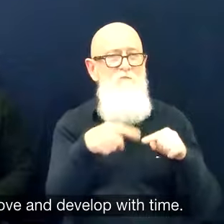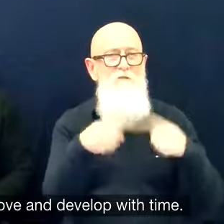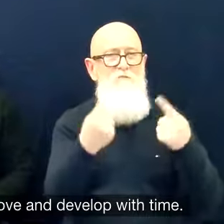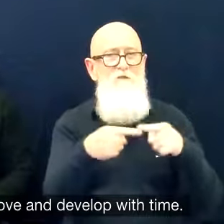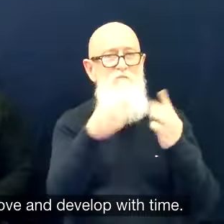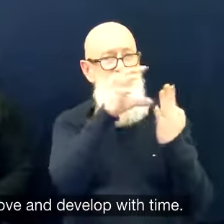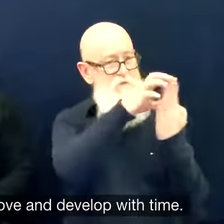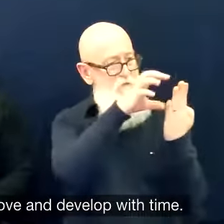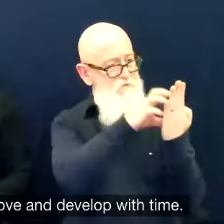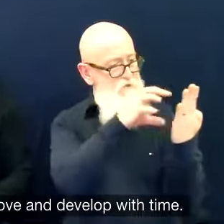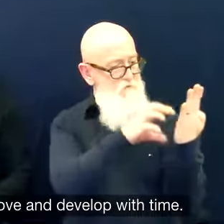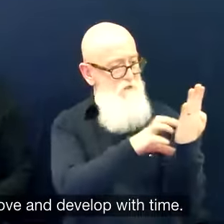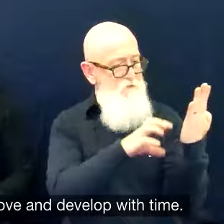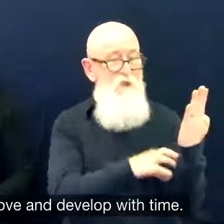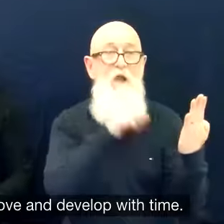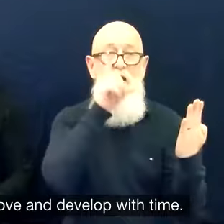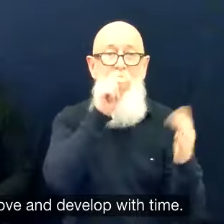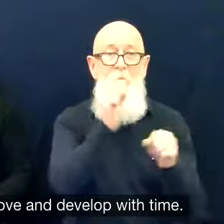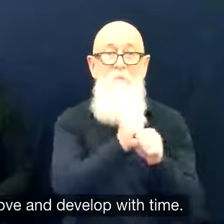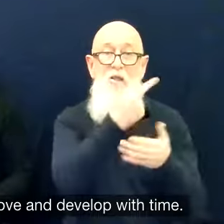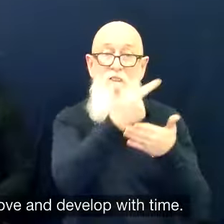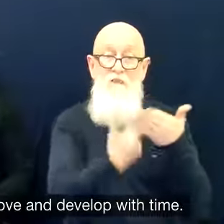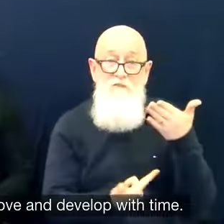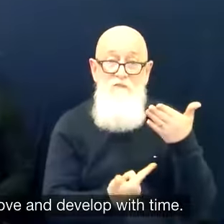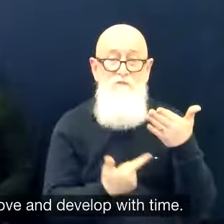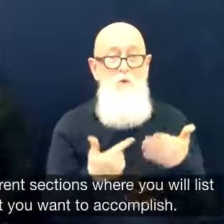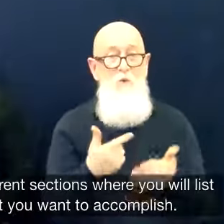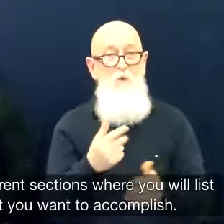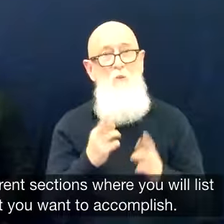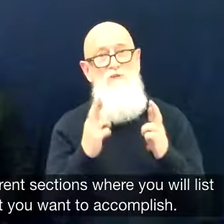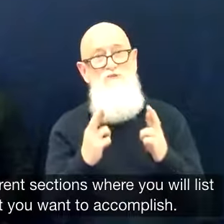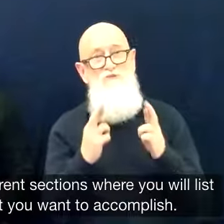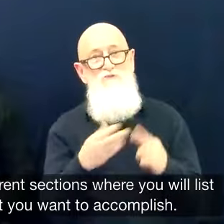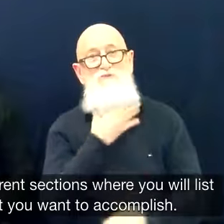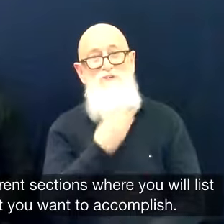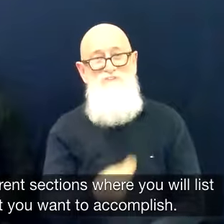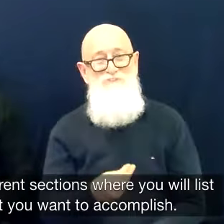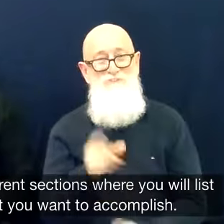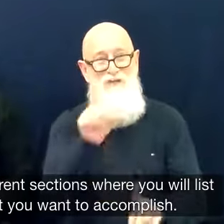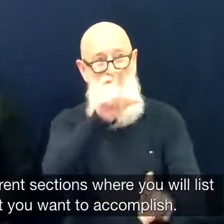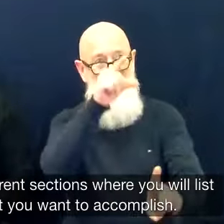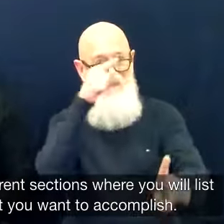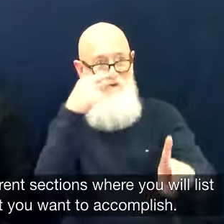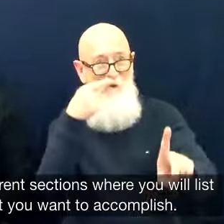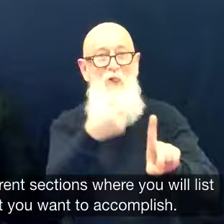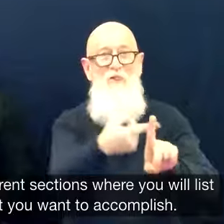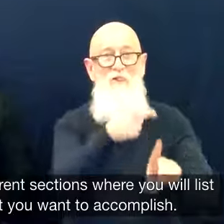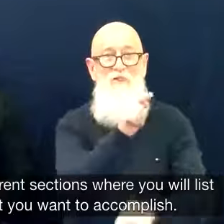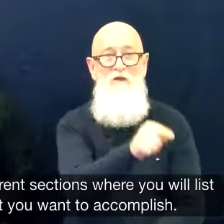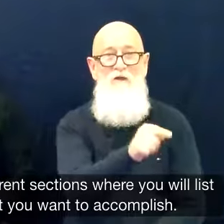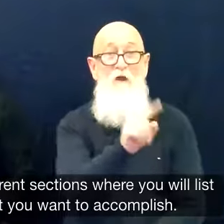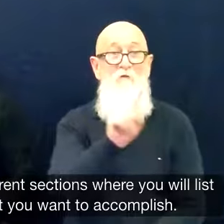to accomplish. So the first line on top of this template